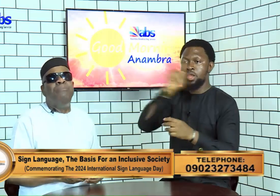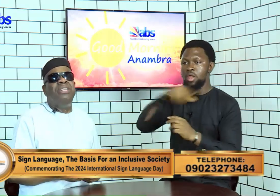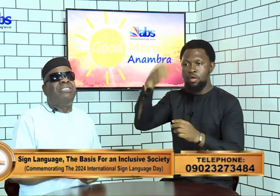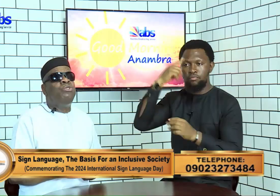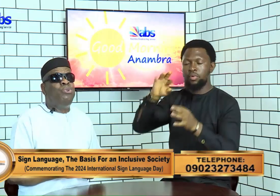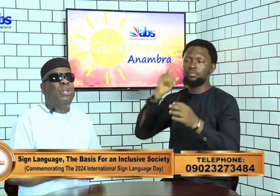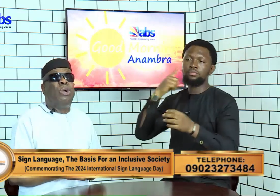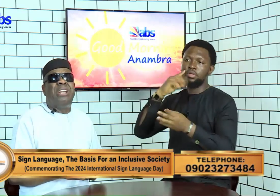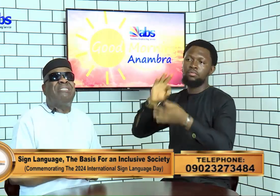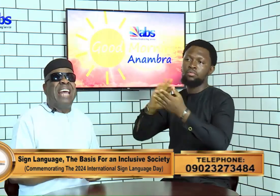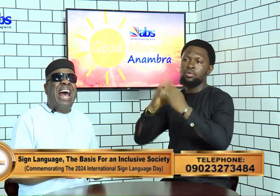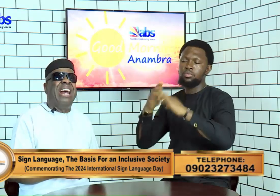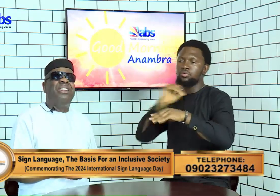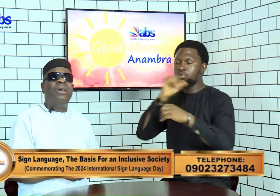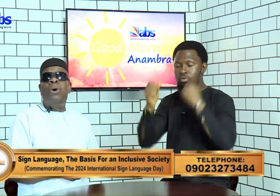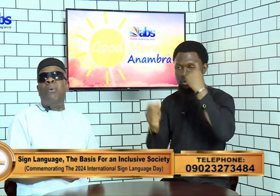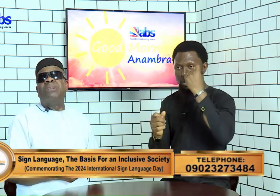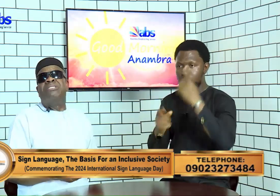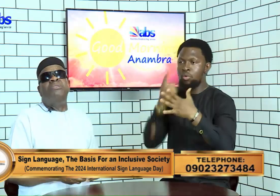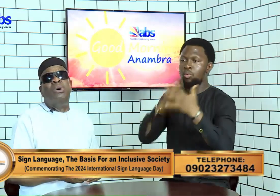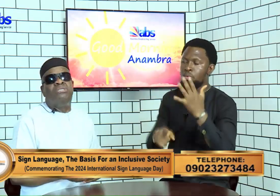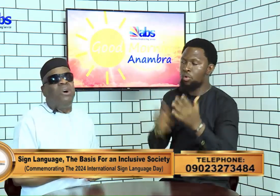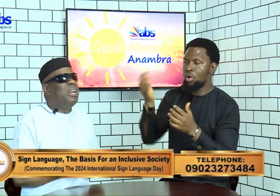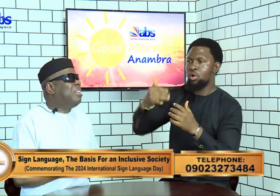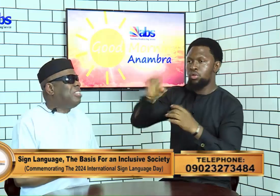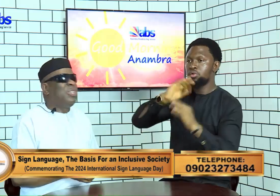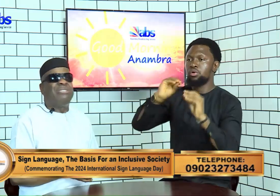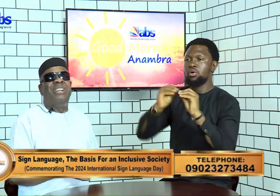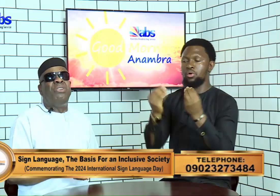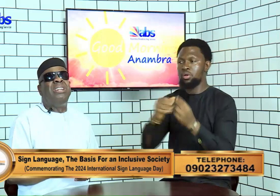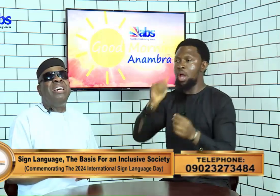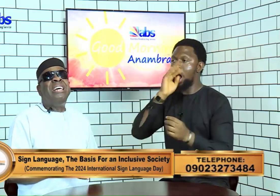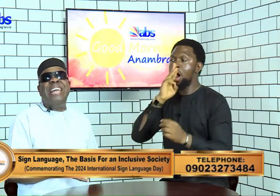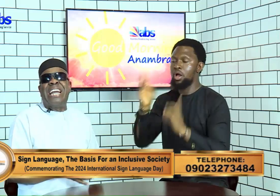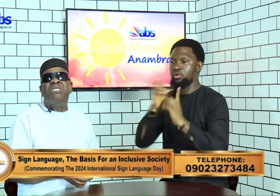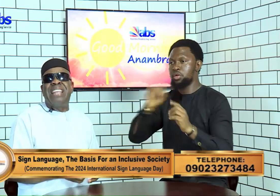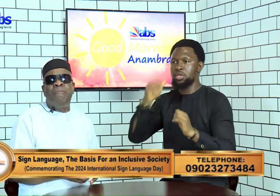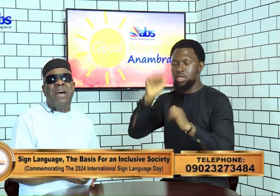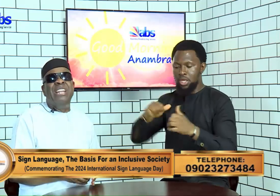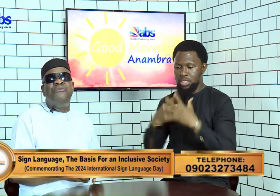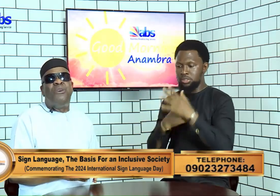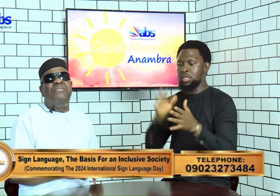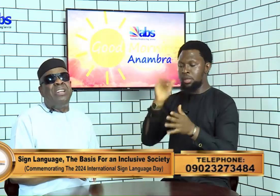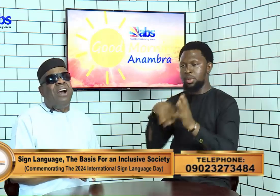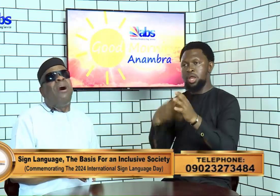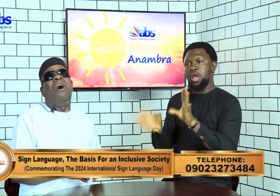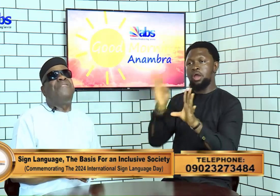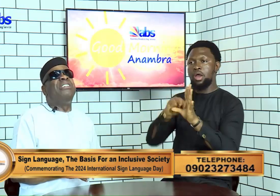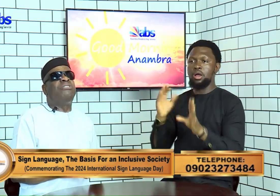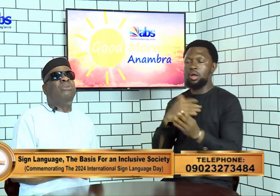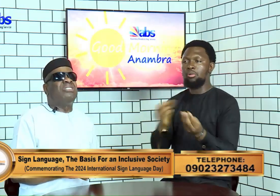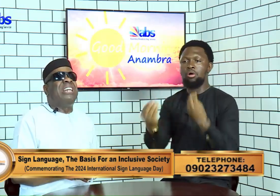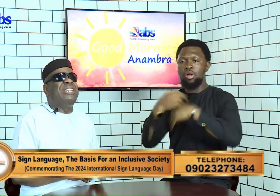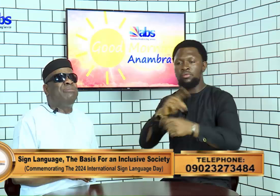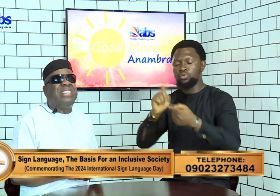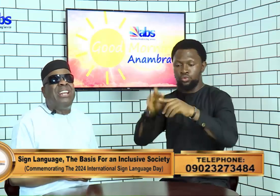deaf community do not understand what those organizations are doing. They can start by involving our office